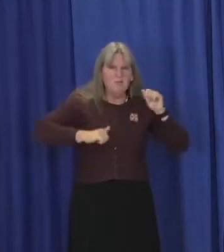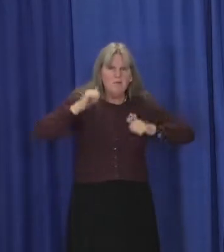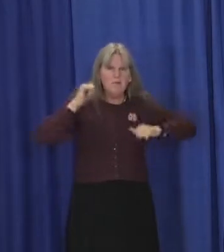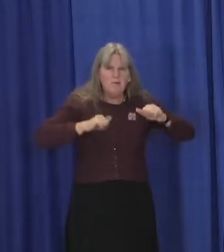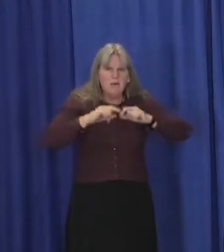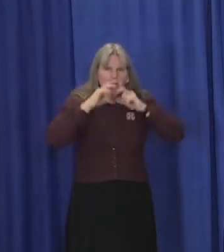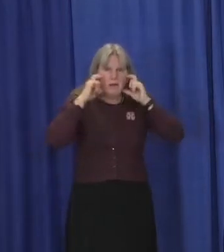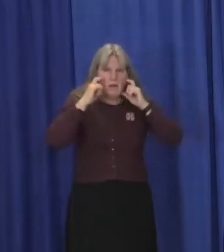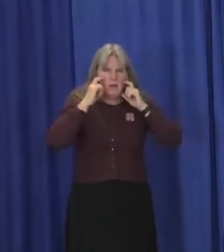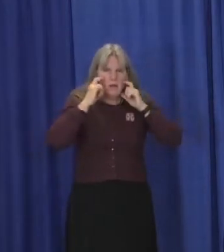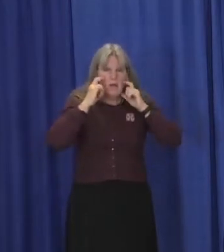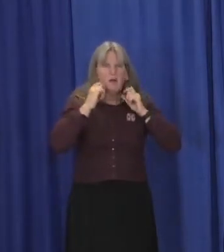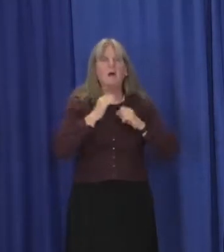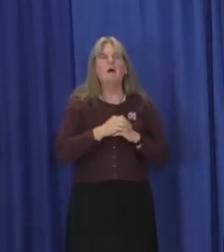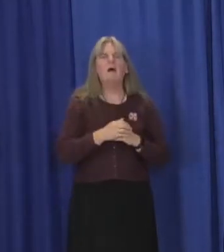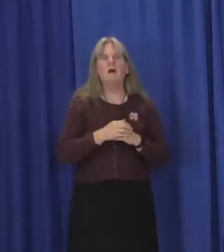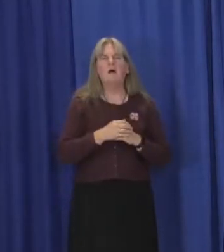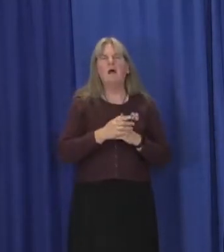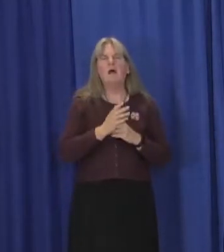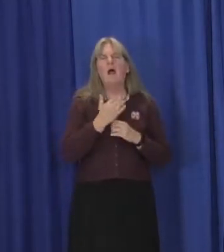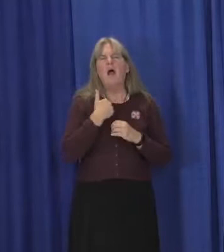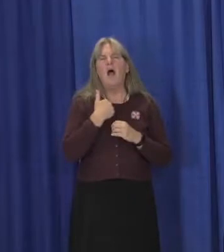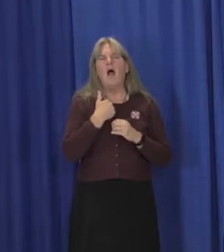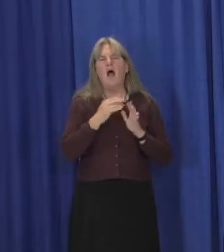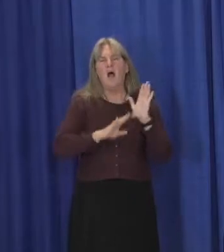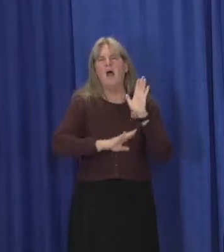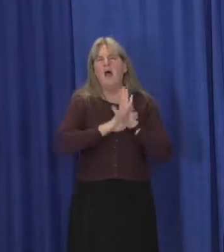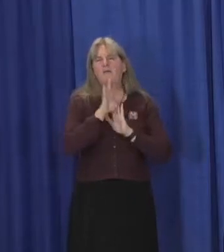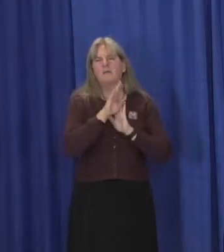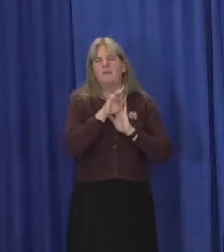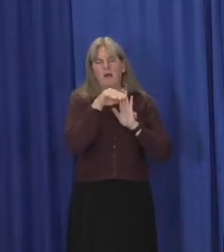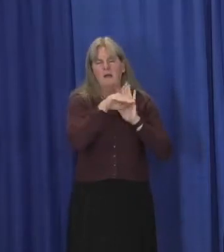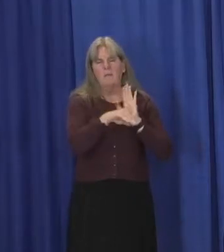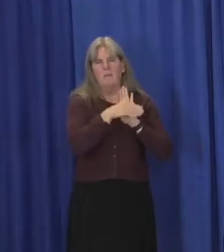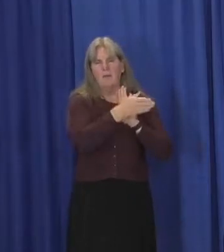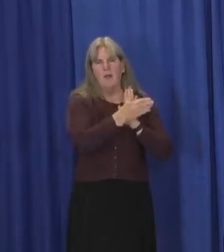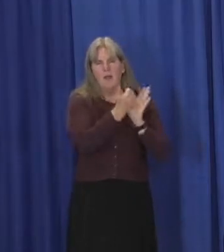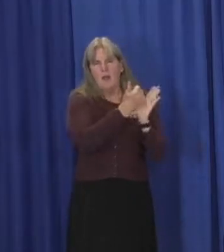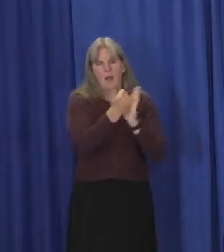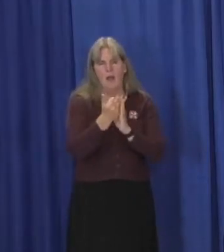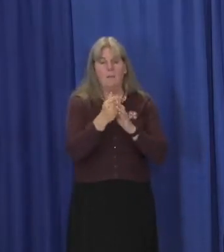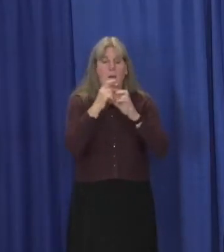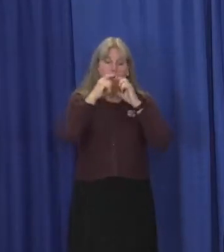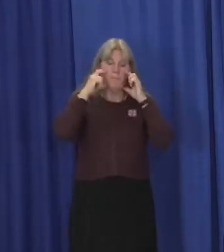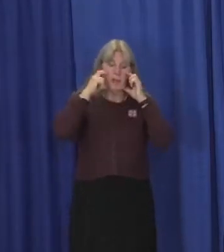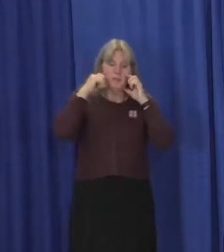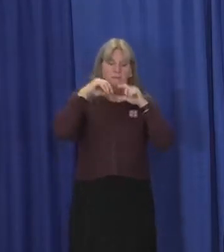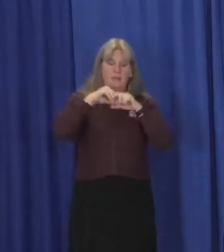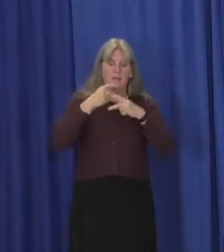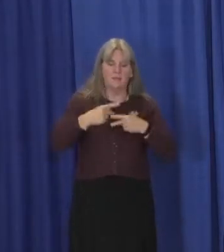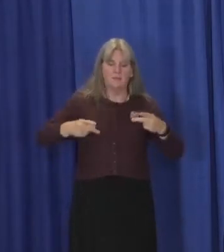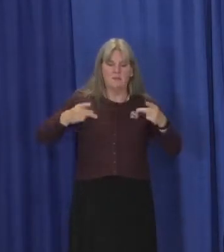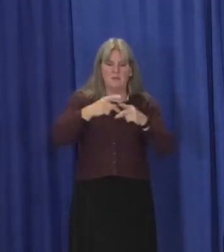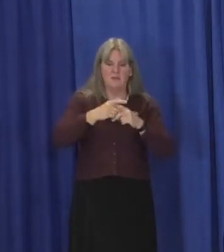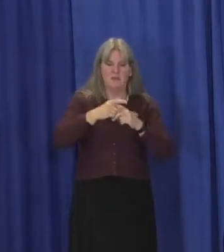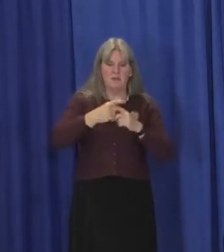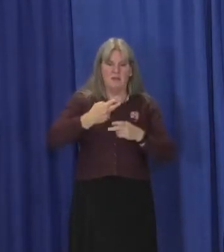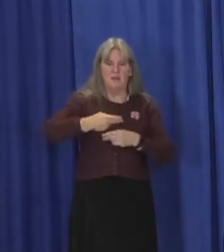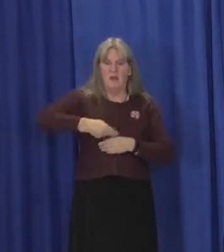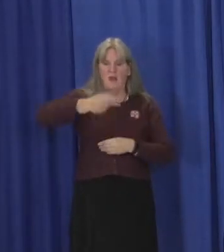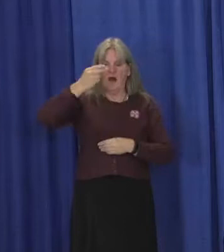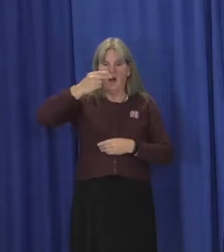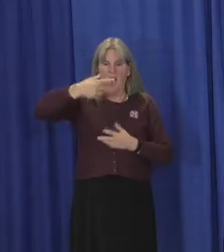There are many details in the guidance on yukon.ca, but briefly, mask in areas where transmission is high